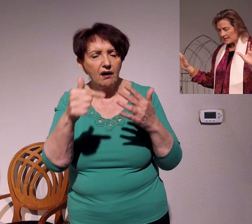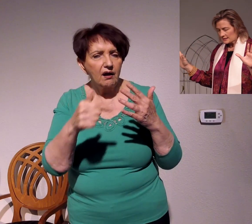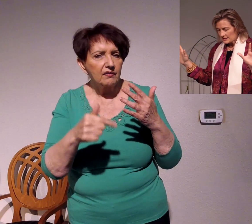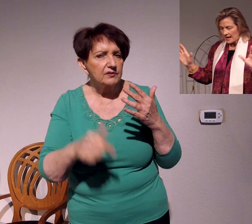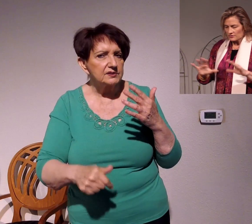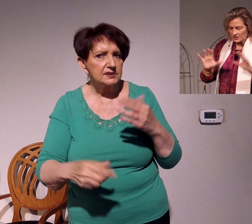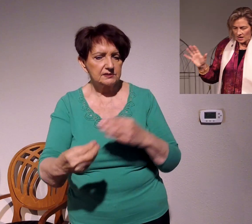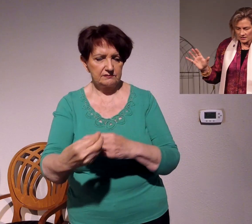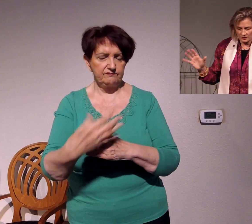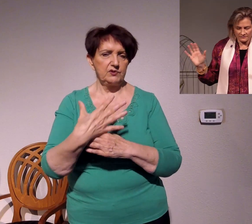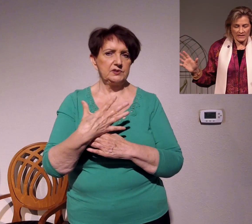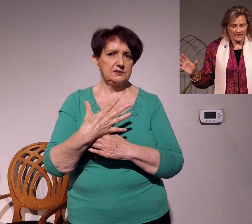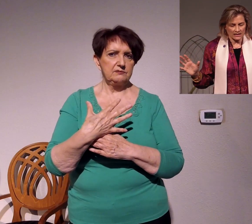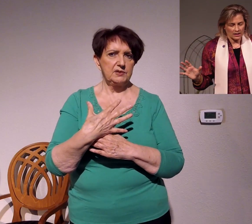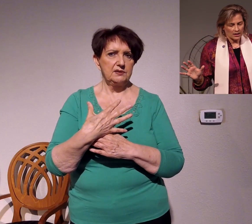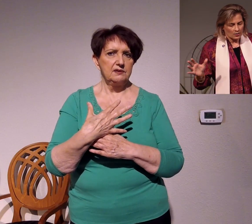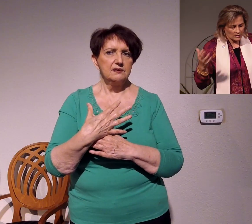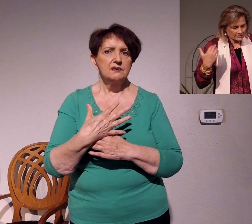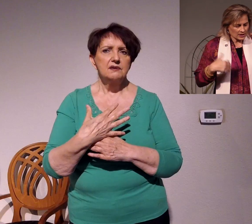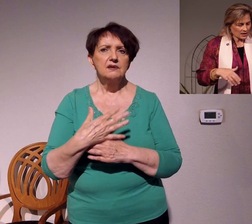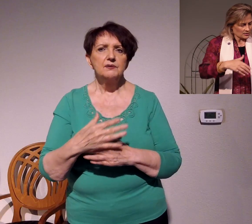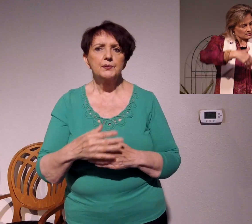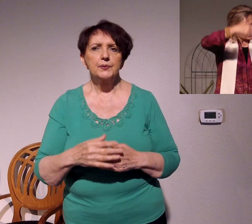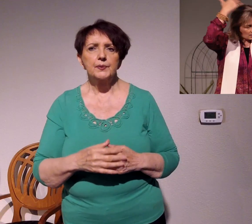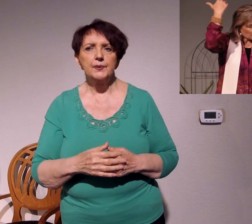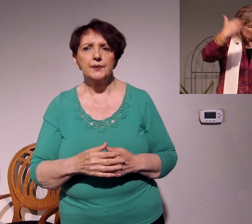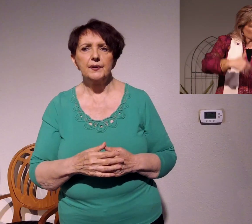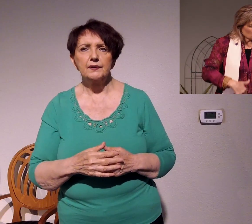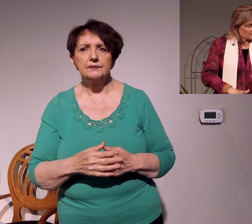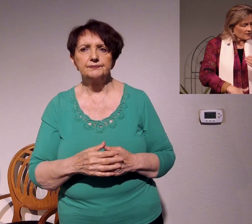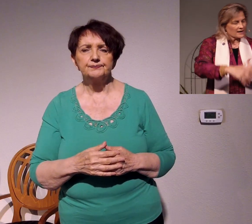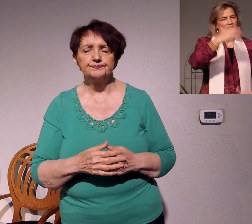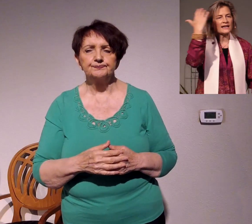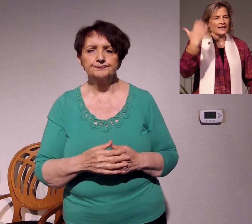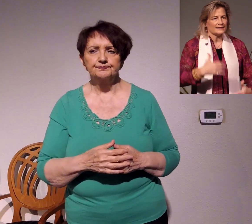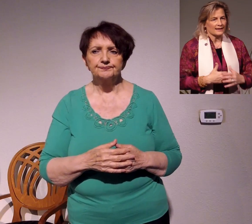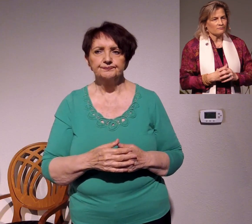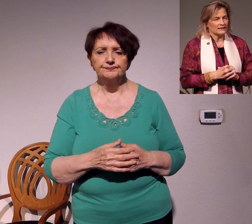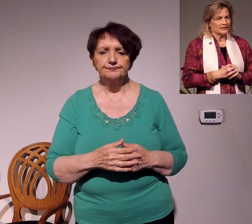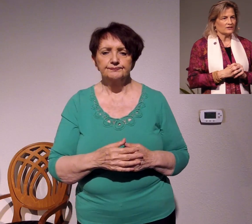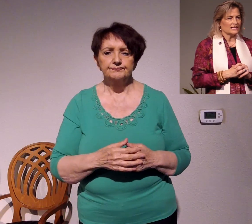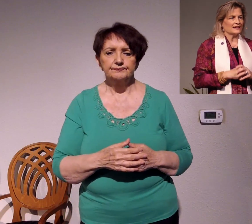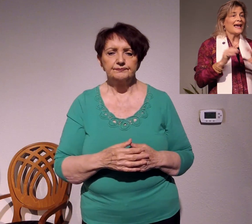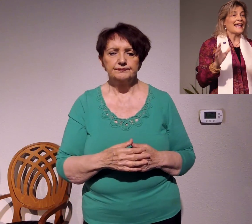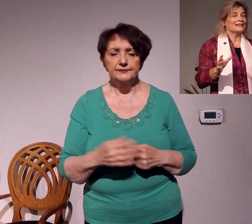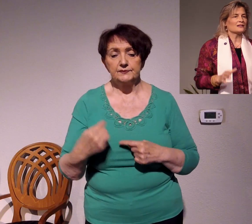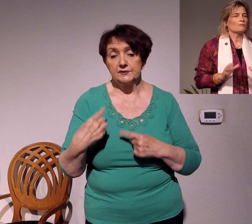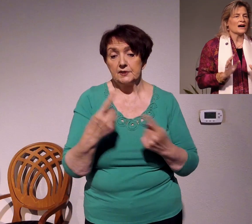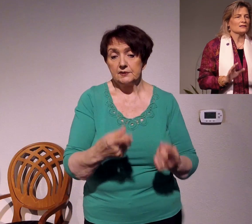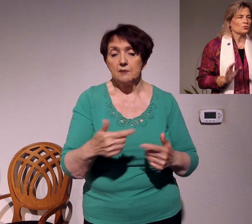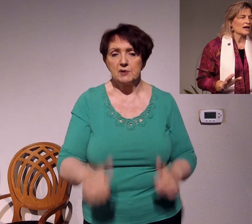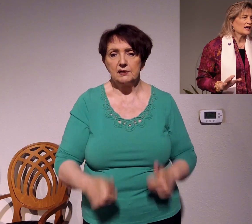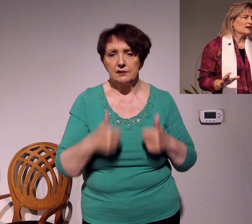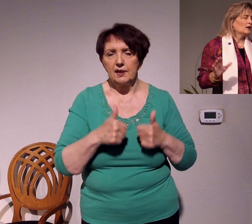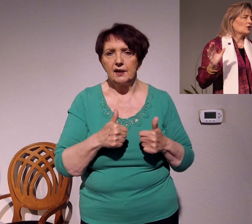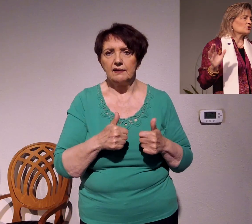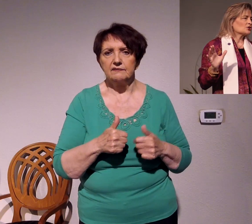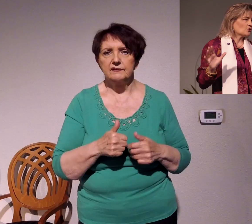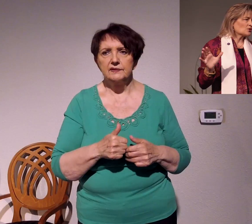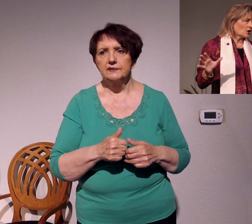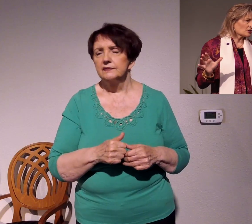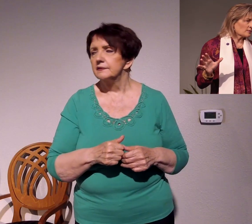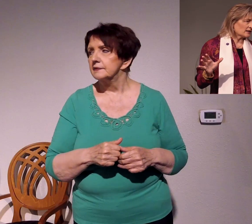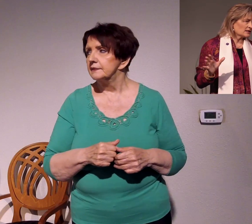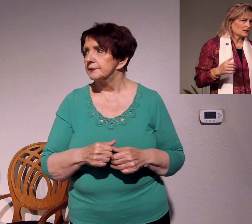these things outside of me within the 5 decades I've been living in. And by the way,